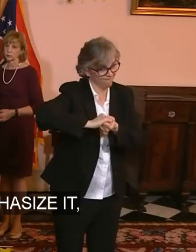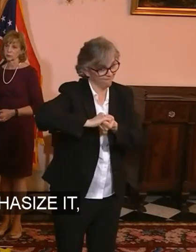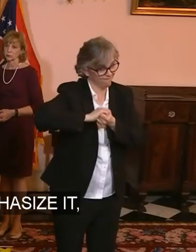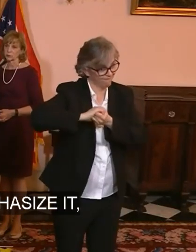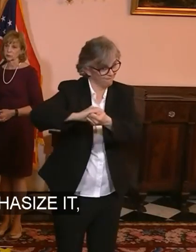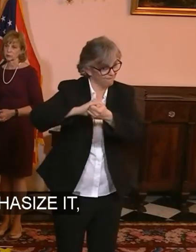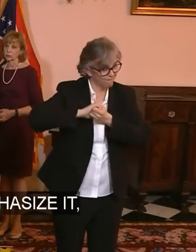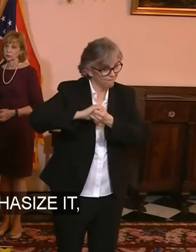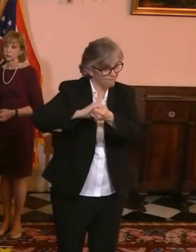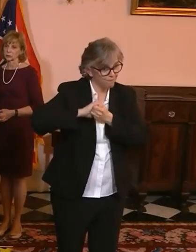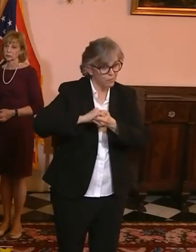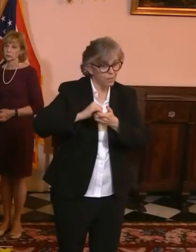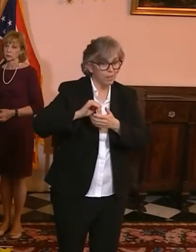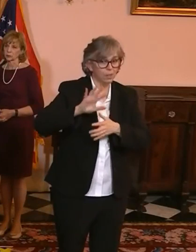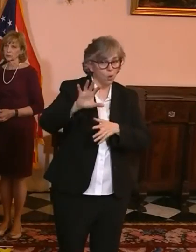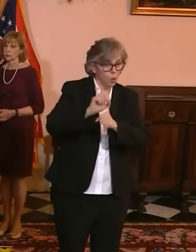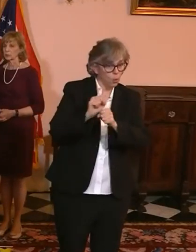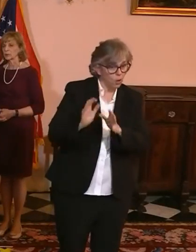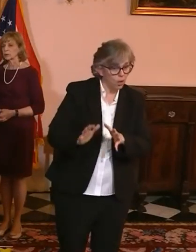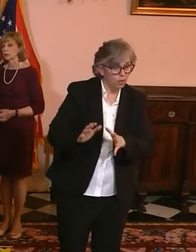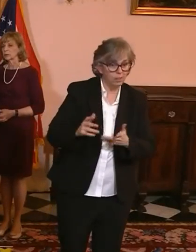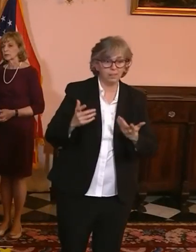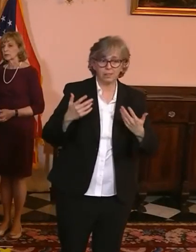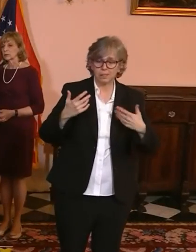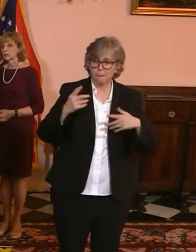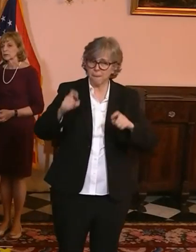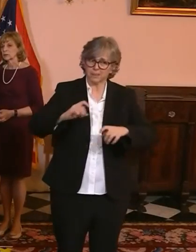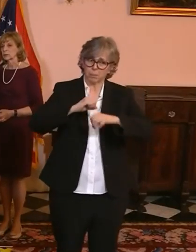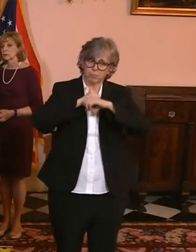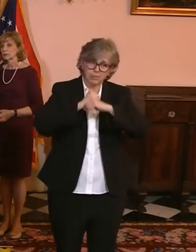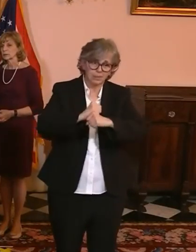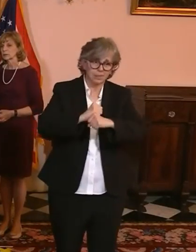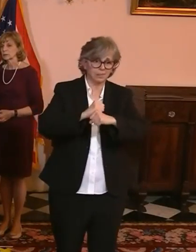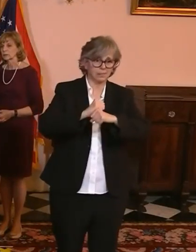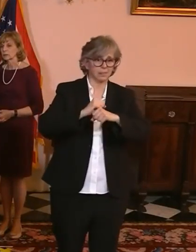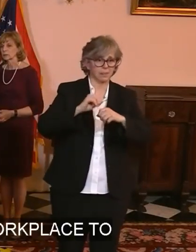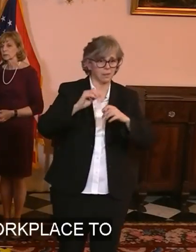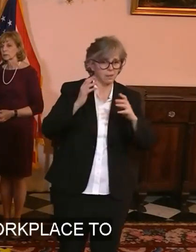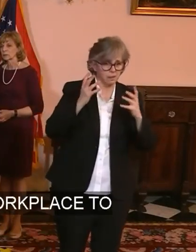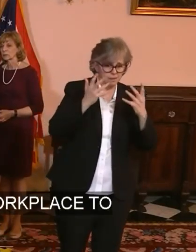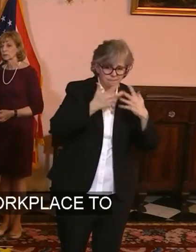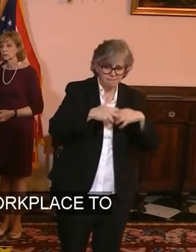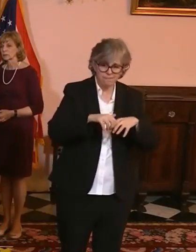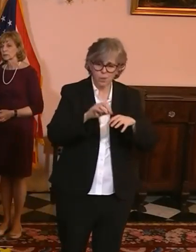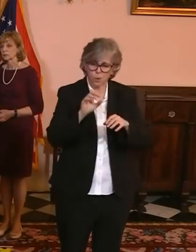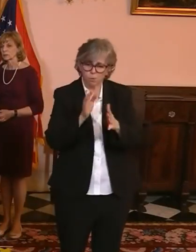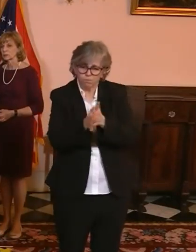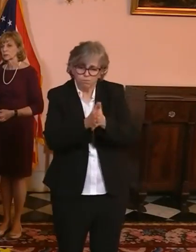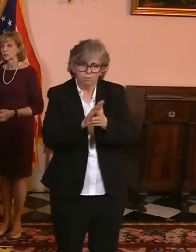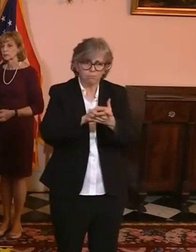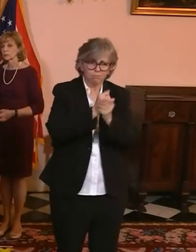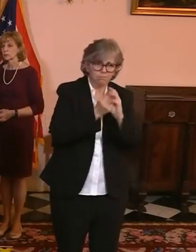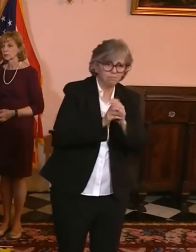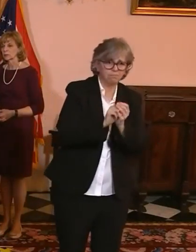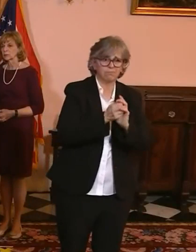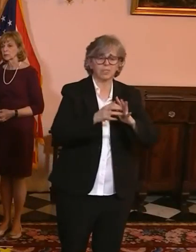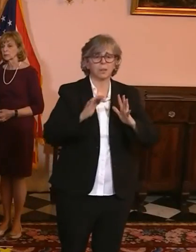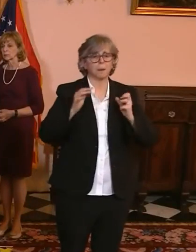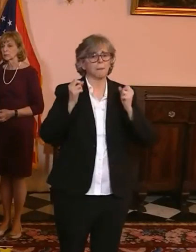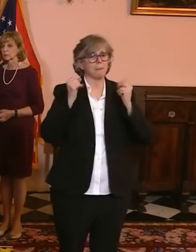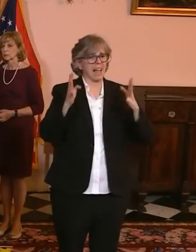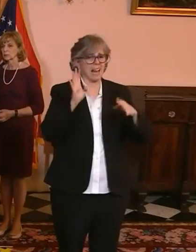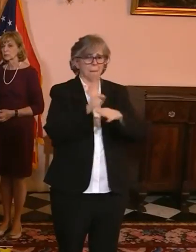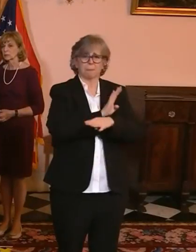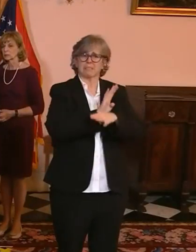not community spread in the workplace. There are many businesses. You can't possibly imagine the number of businesses that are involved